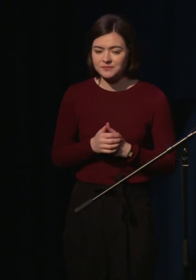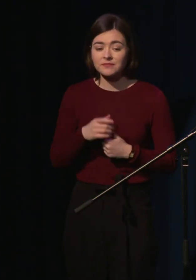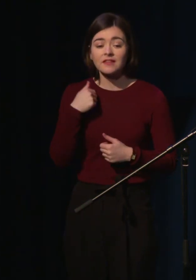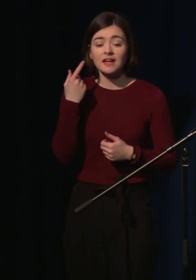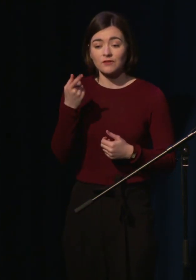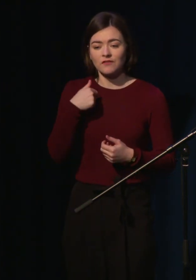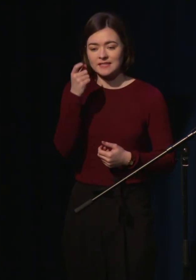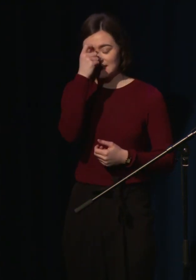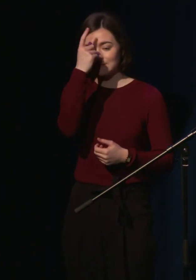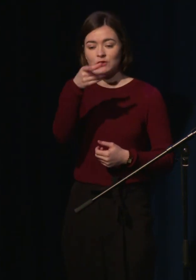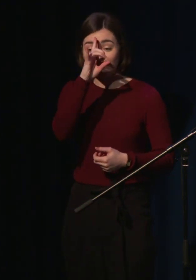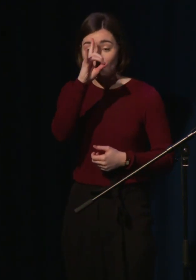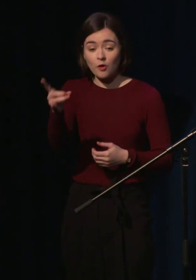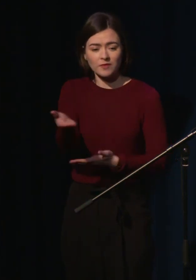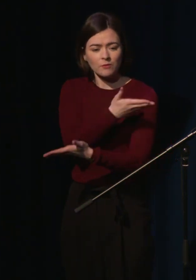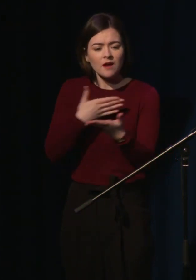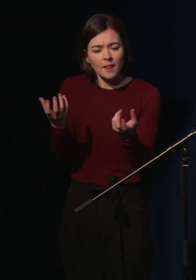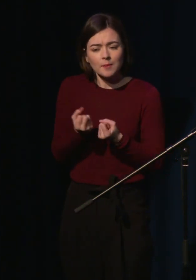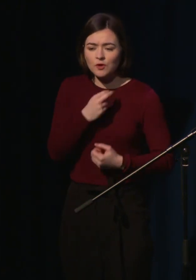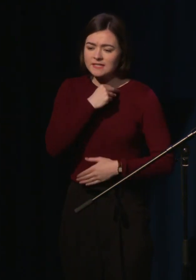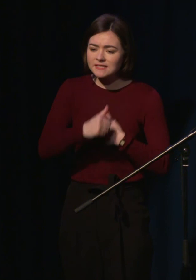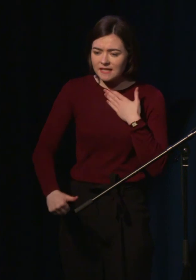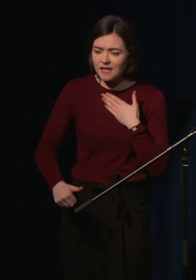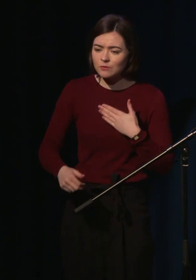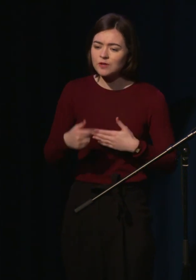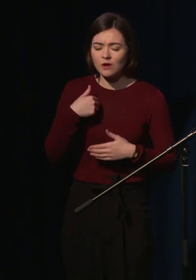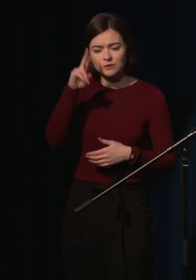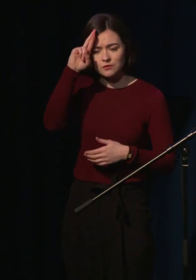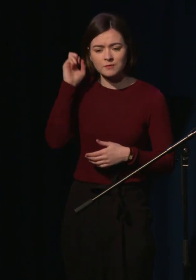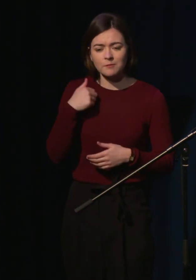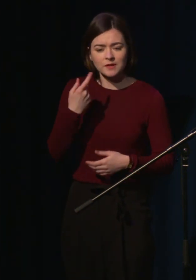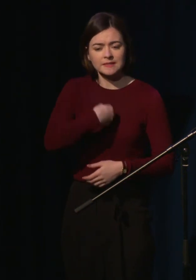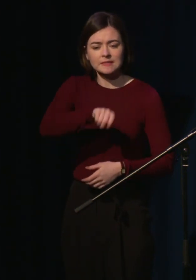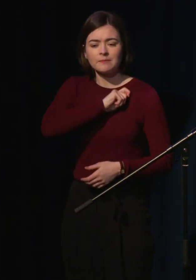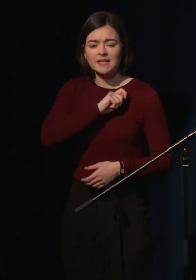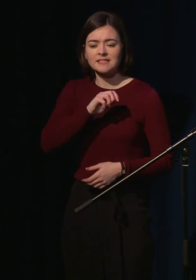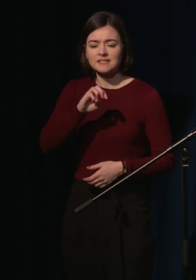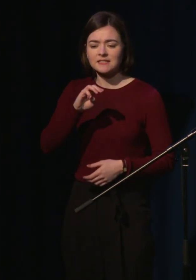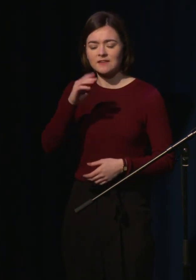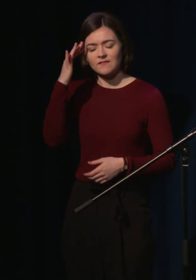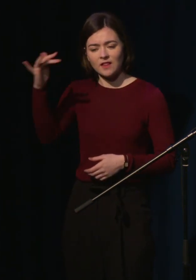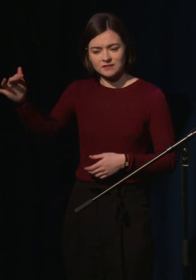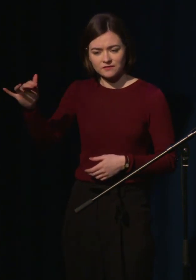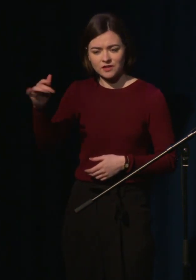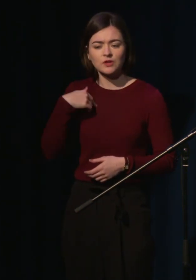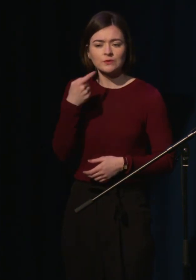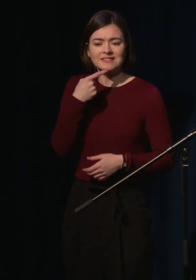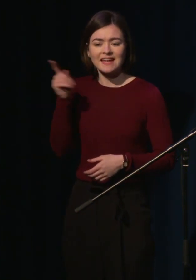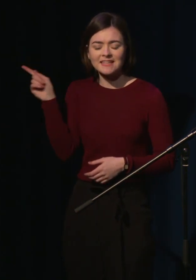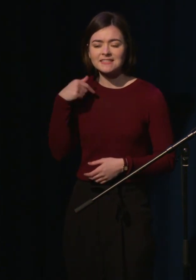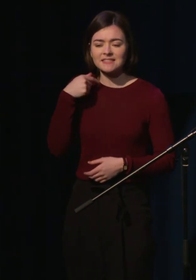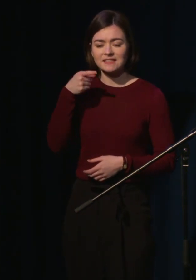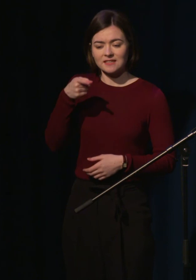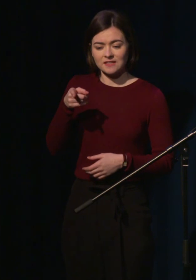the spirit of hope, which we do embrace today, we also recall Spanish philosopher Baltasar Gracián, who said,